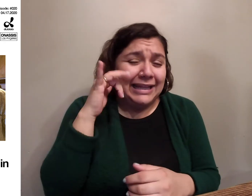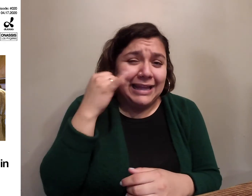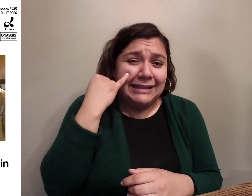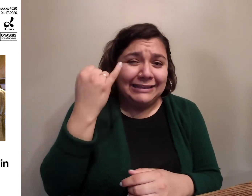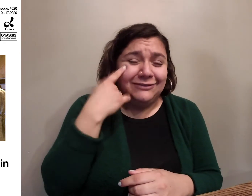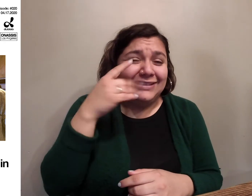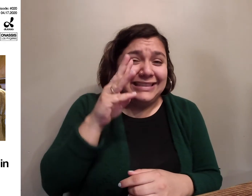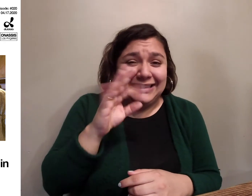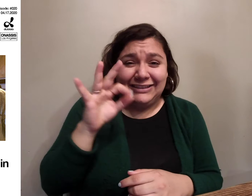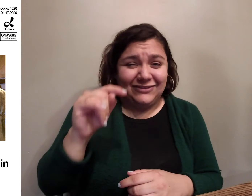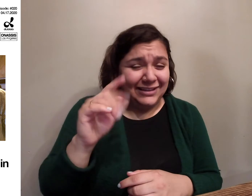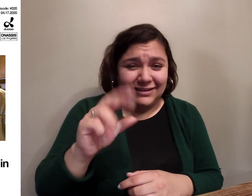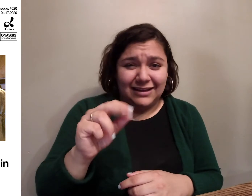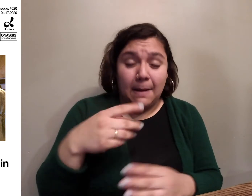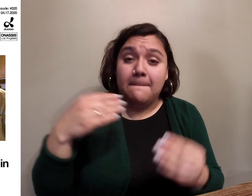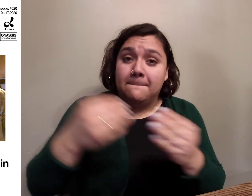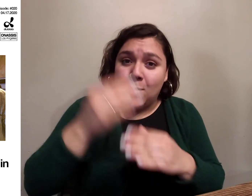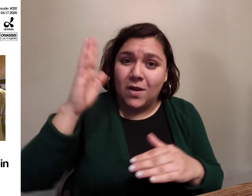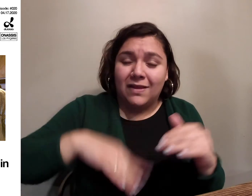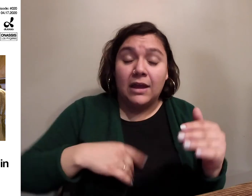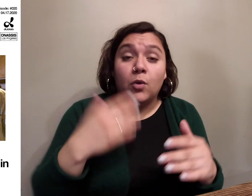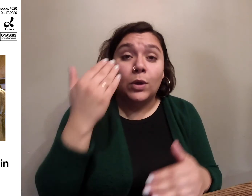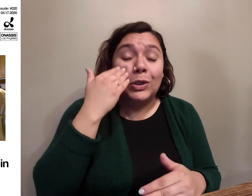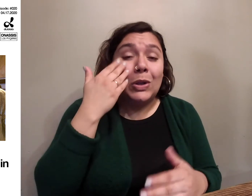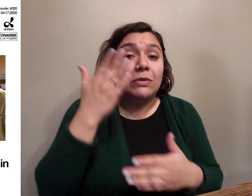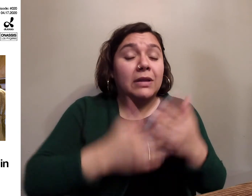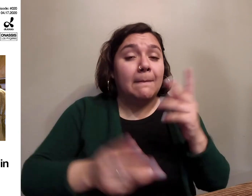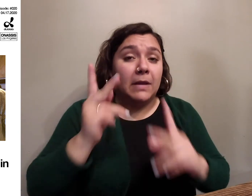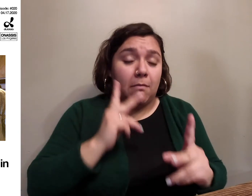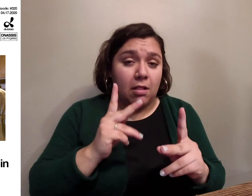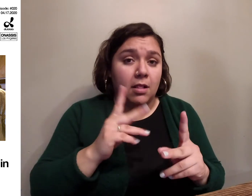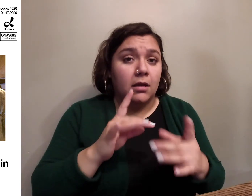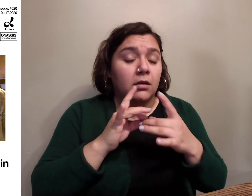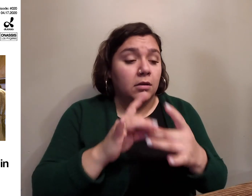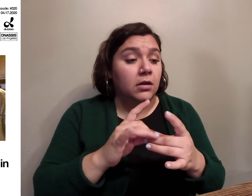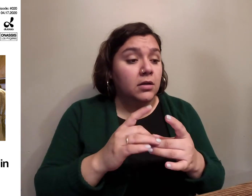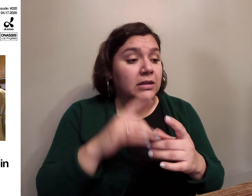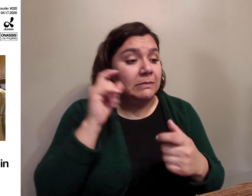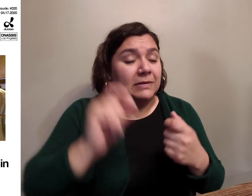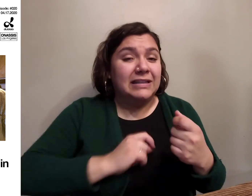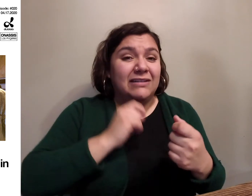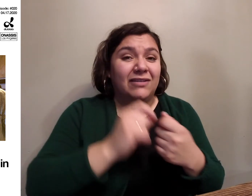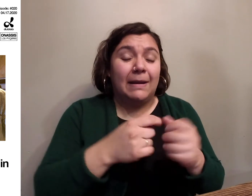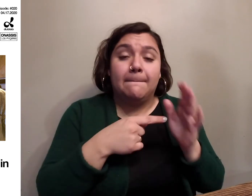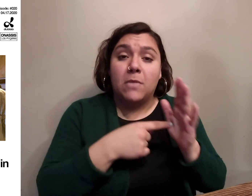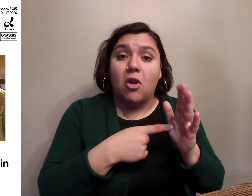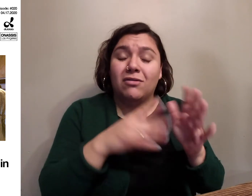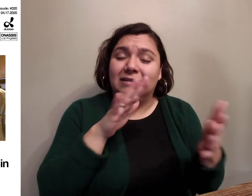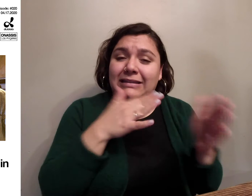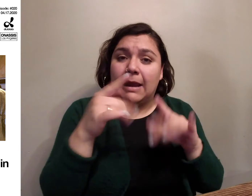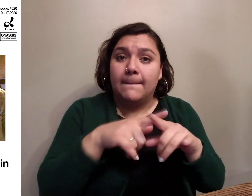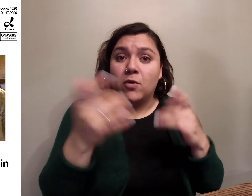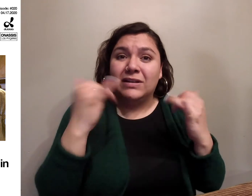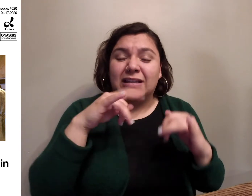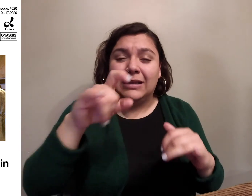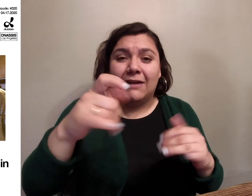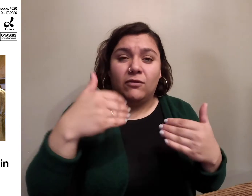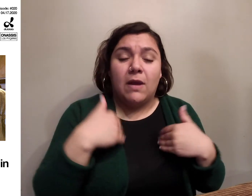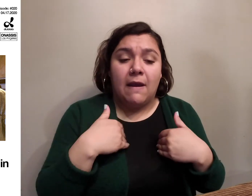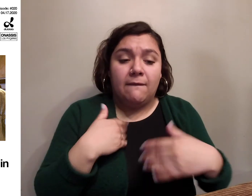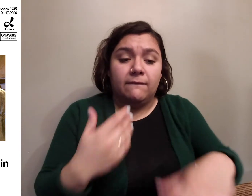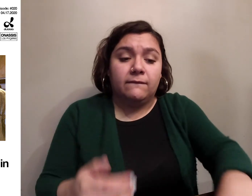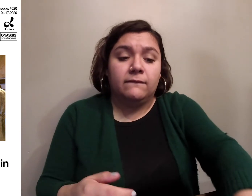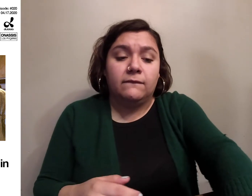that, X number of people based on certain, models can die. And yet we still have to have hope, and we still have to feel a sense of